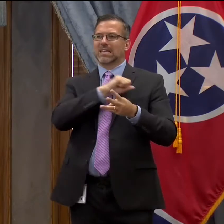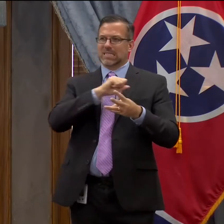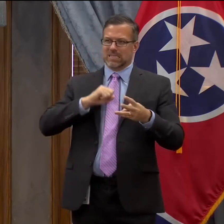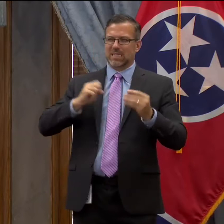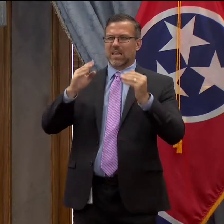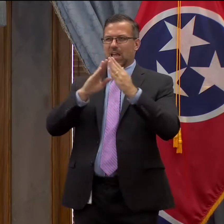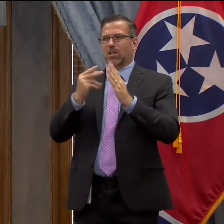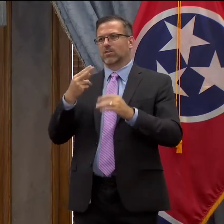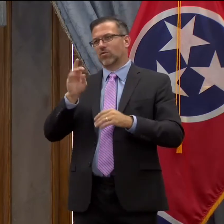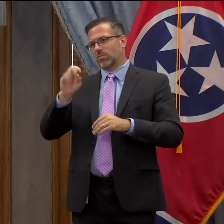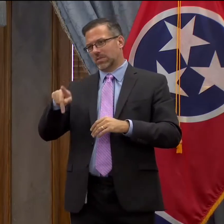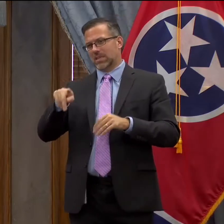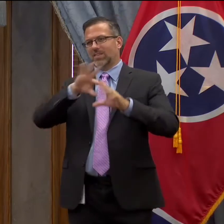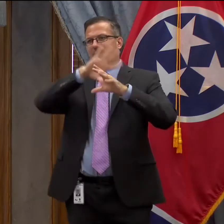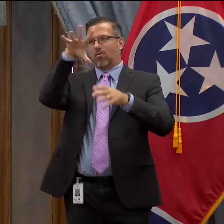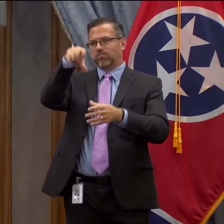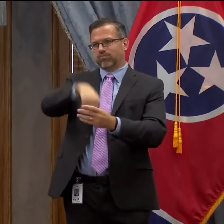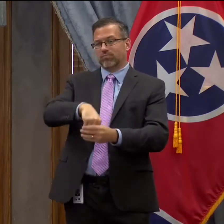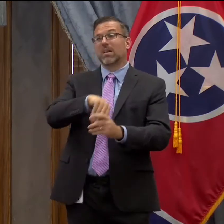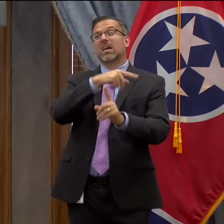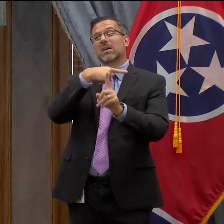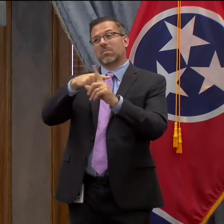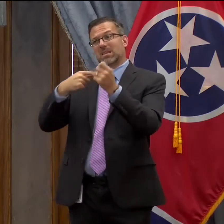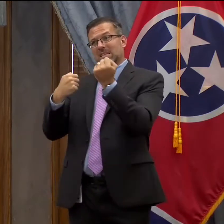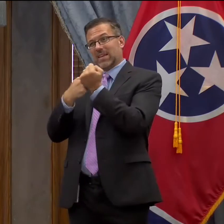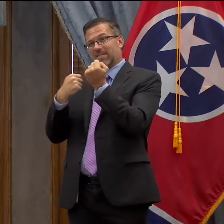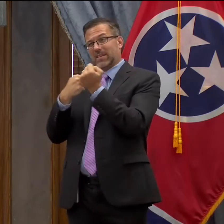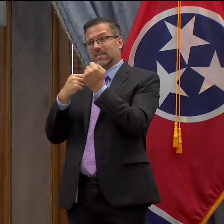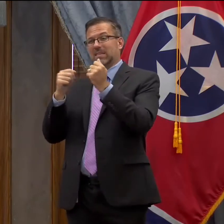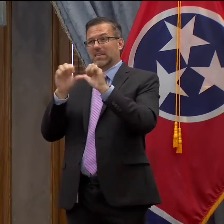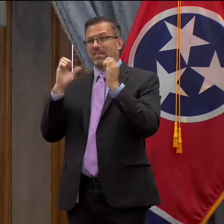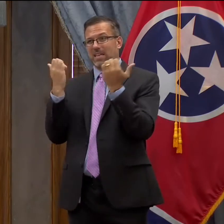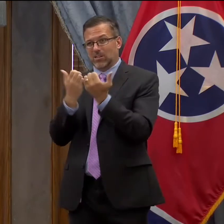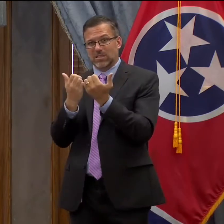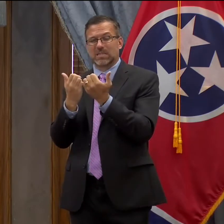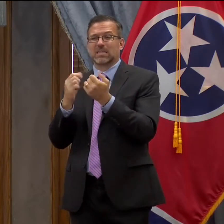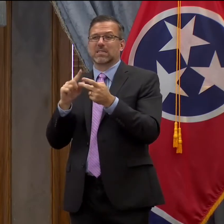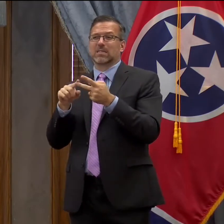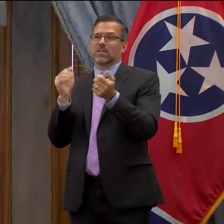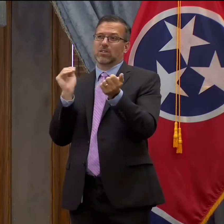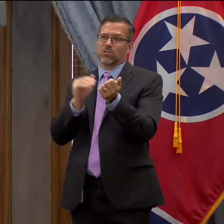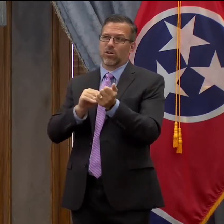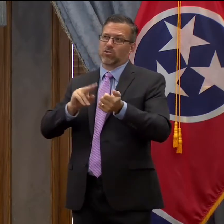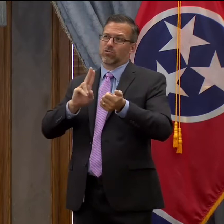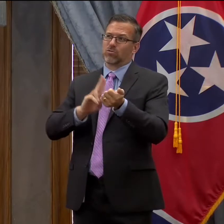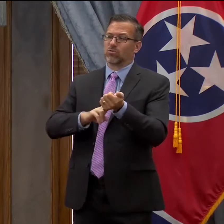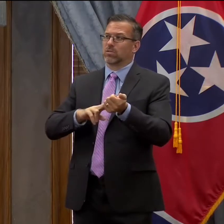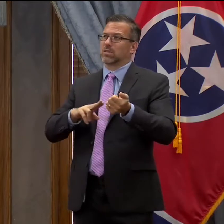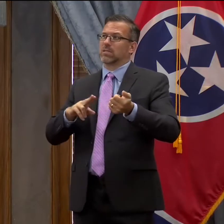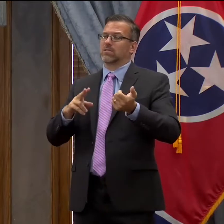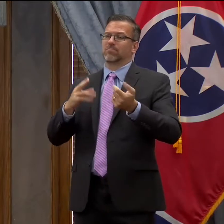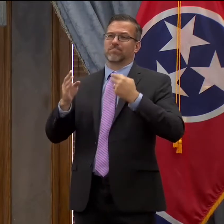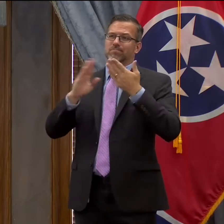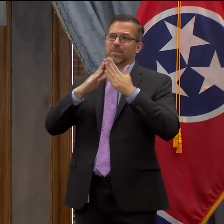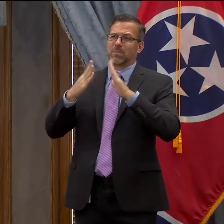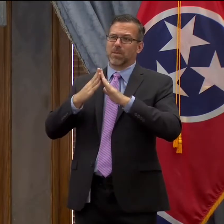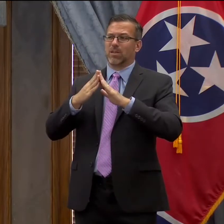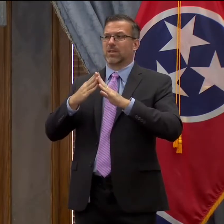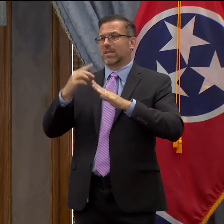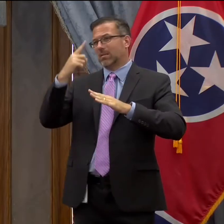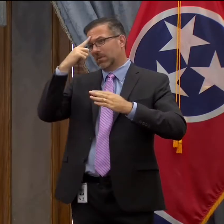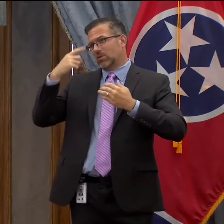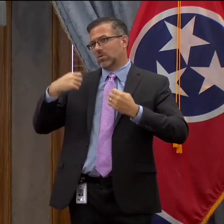includes representatives from advocacy organizations, providers and facility administrators, community behavioral